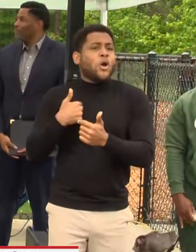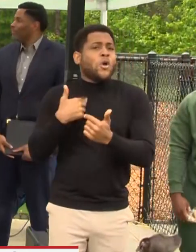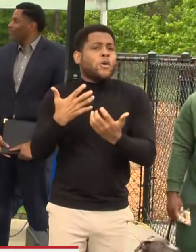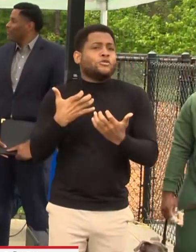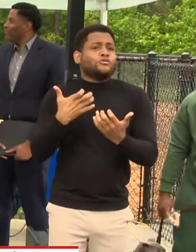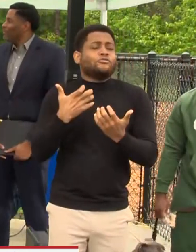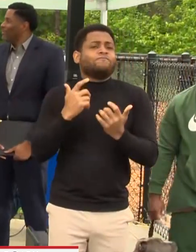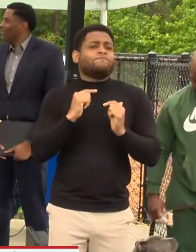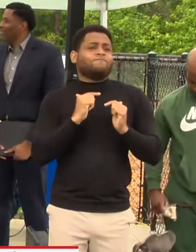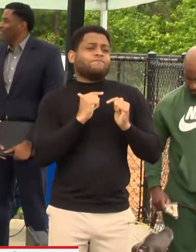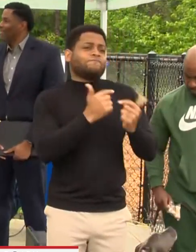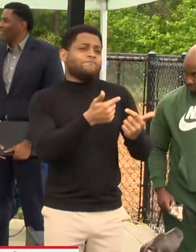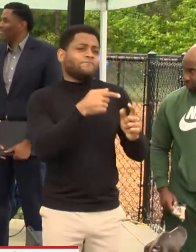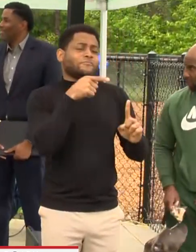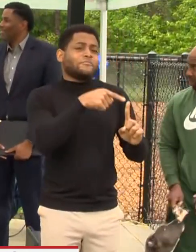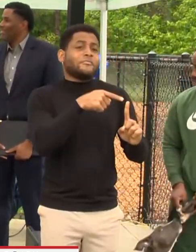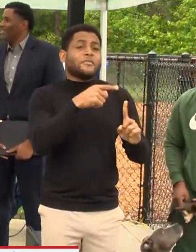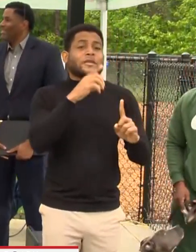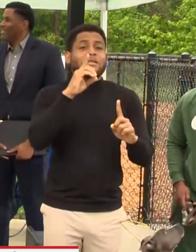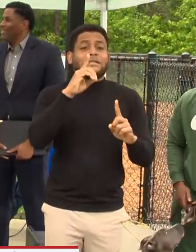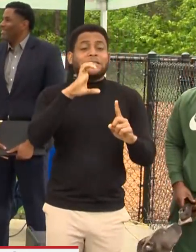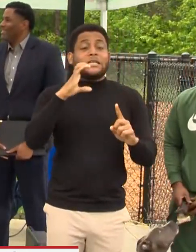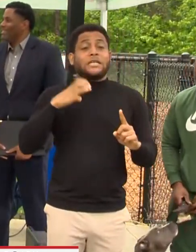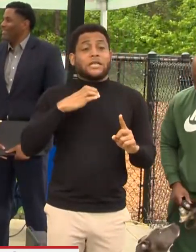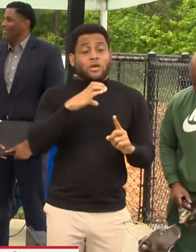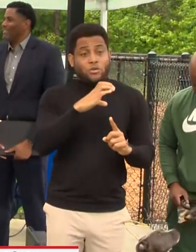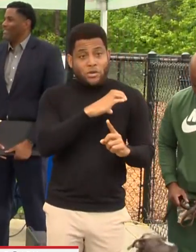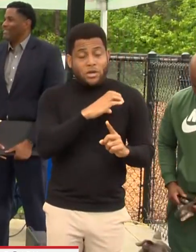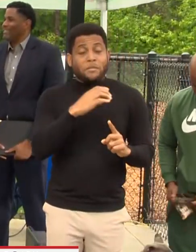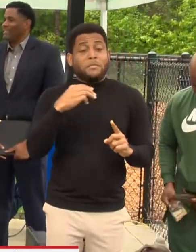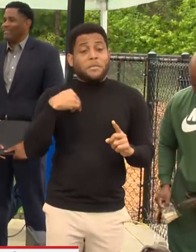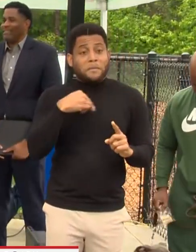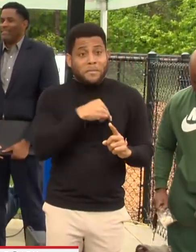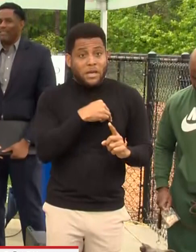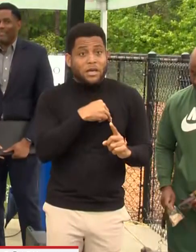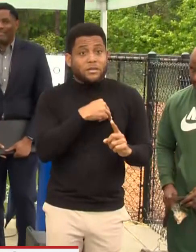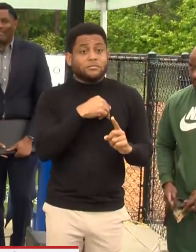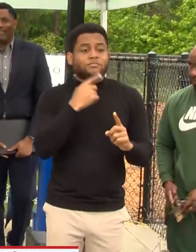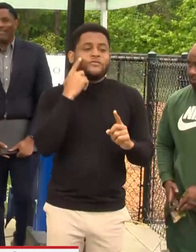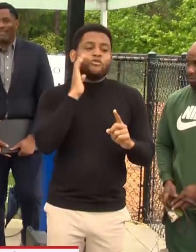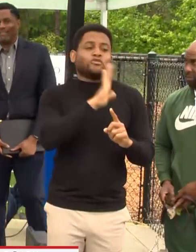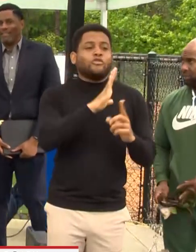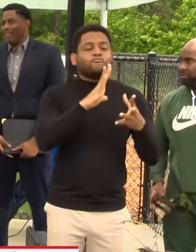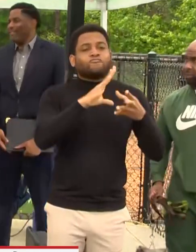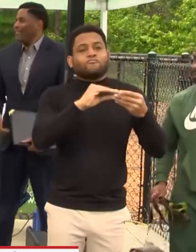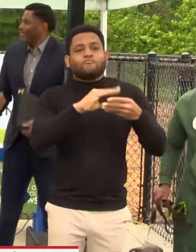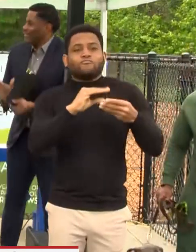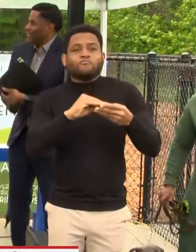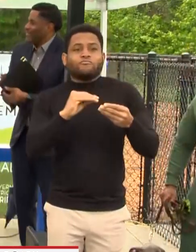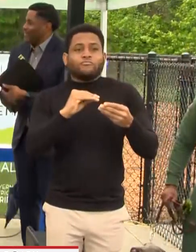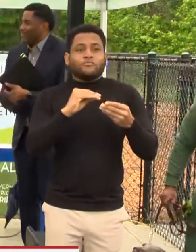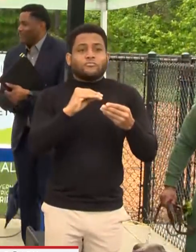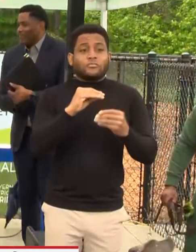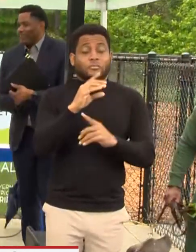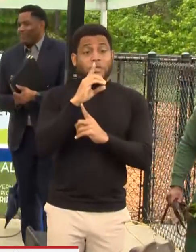council member for a few remarks. So with that, Councilmember Henderson. Thank you.